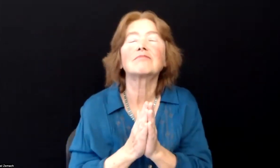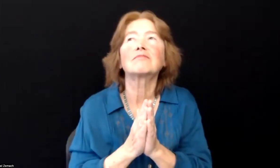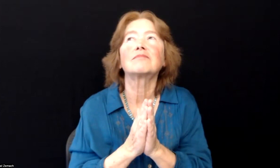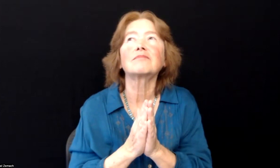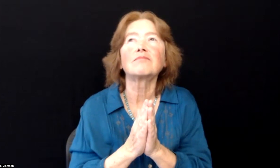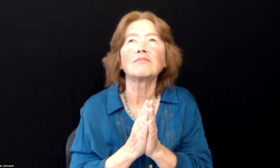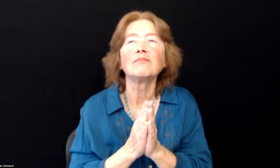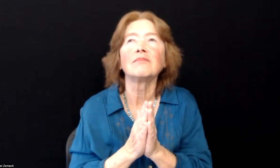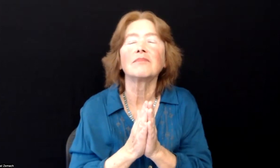read the book.